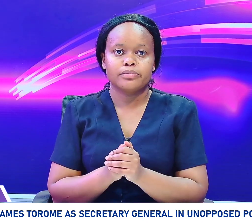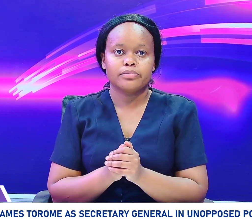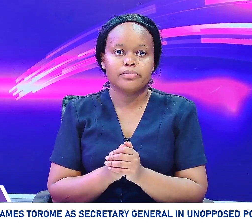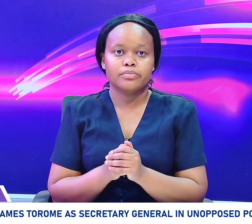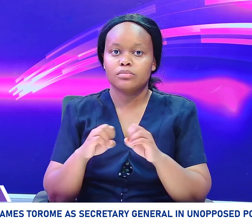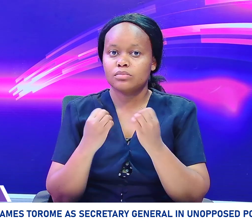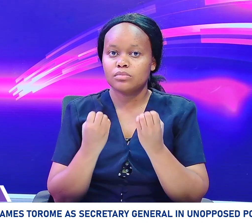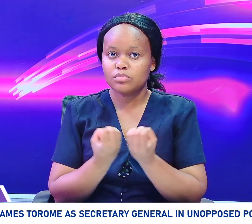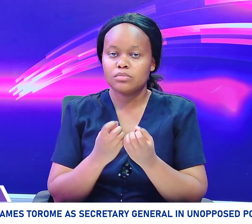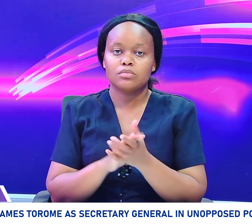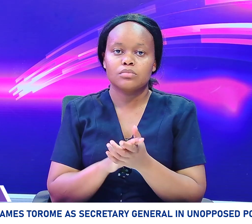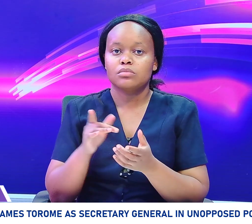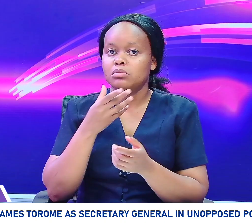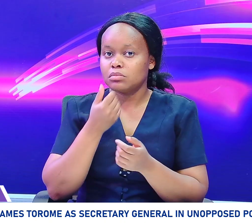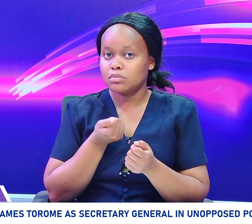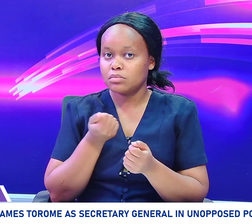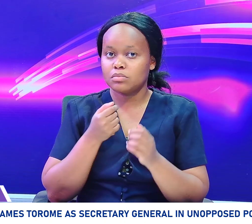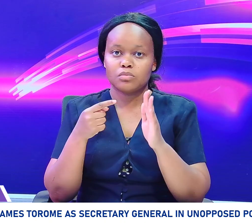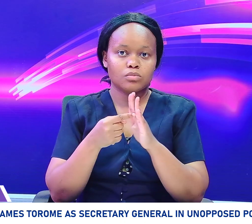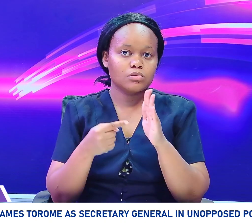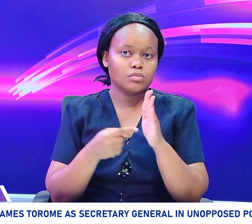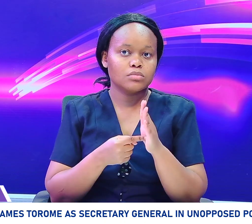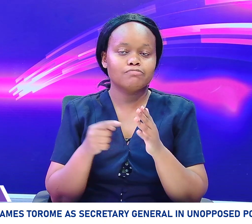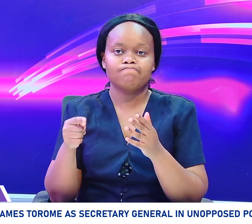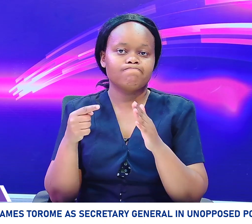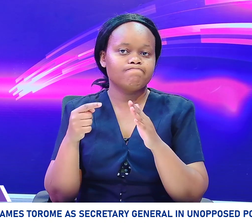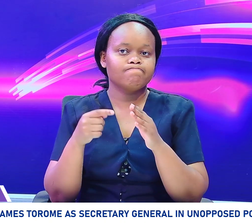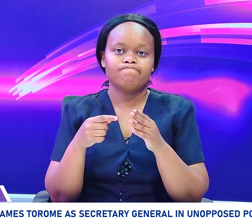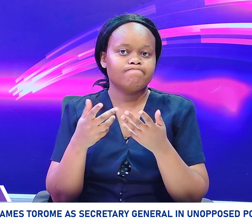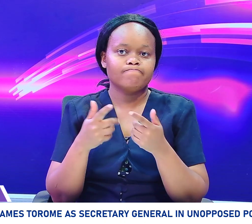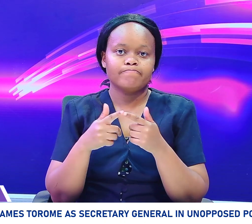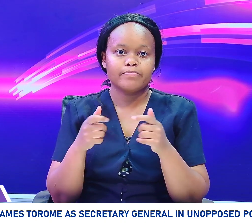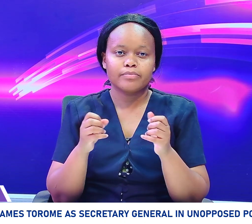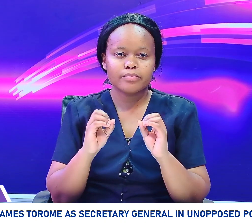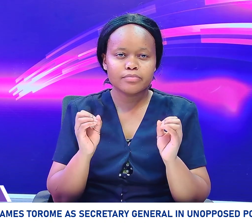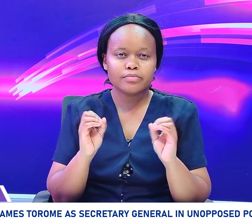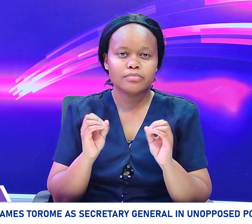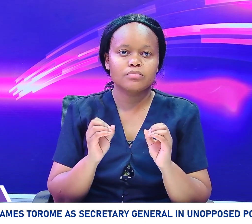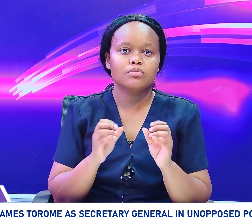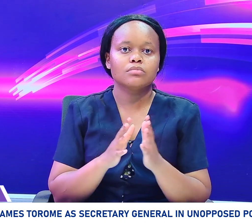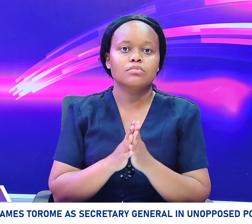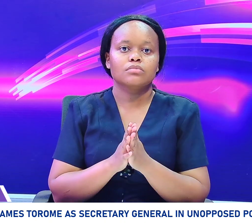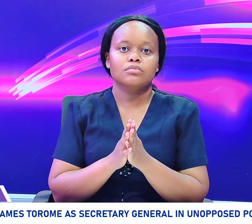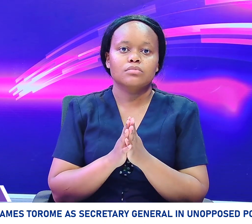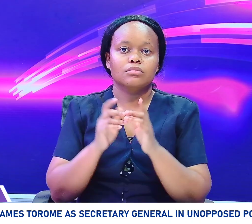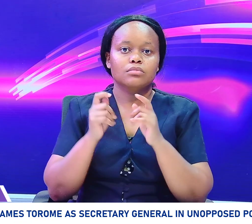to guide the organization forward, and she noted that the unopposed outcome demonstrated unity